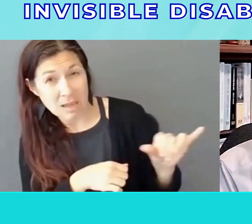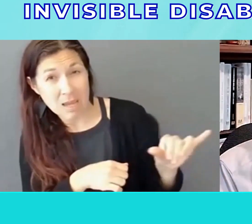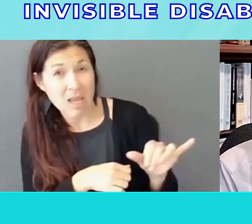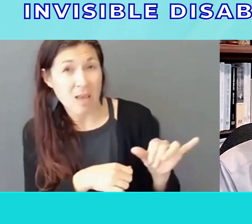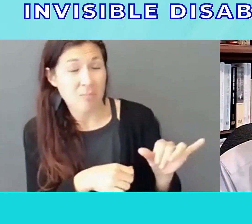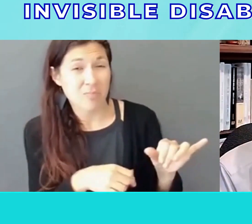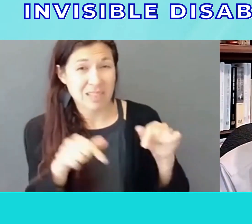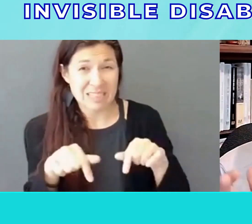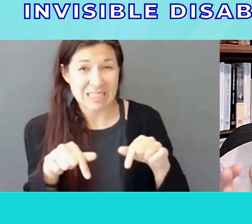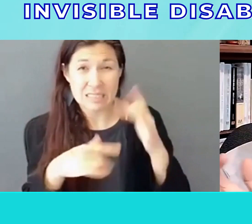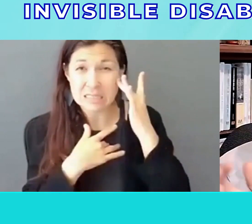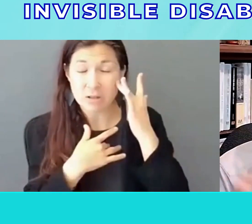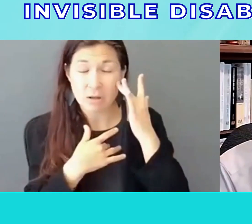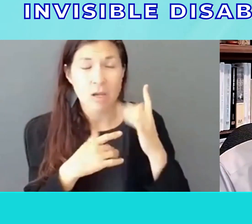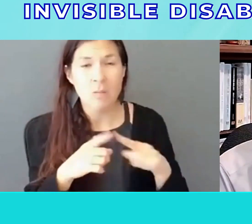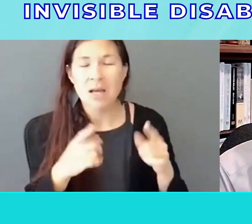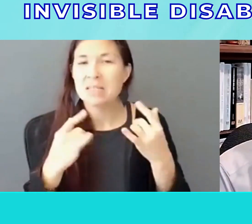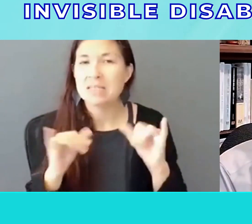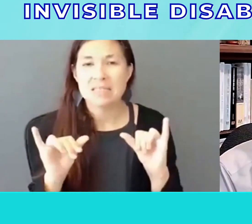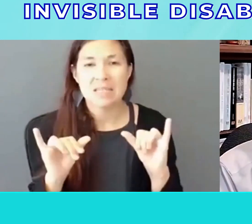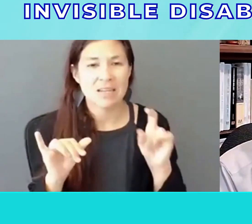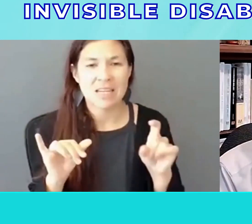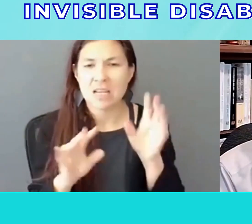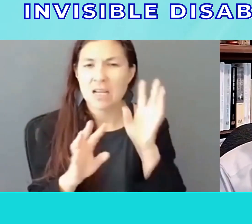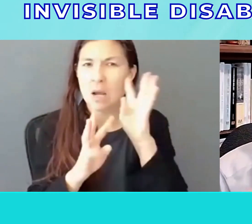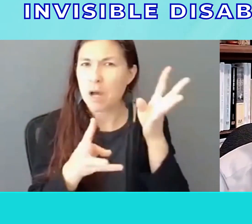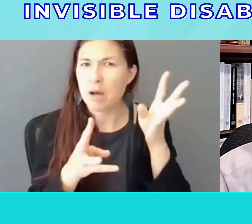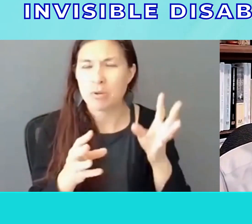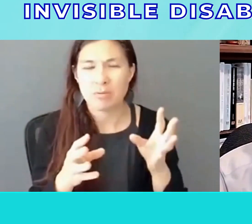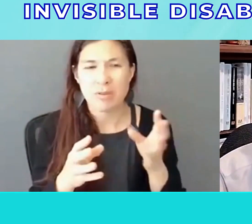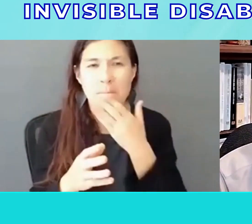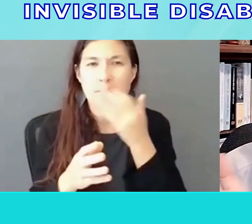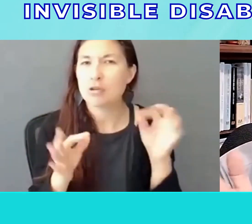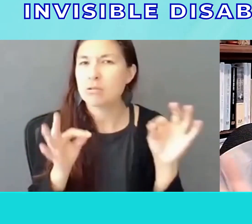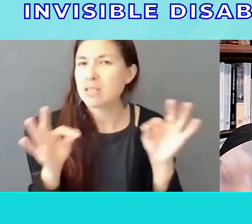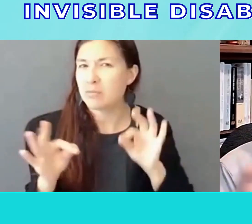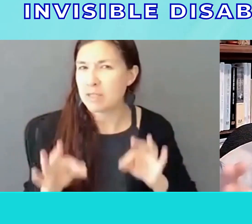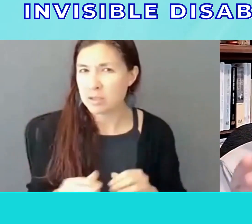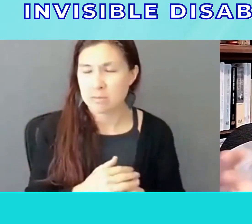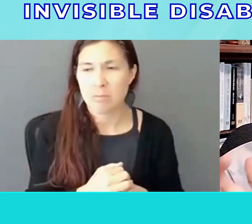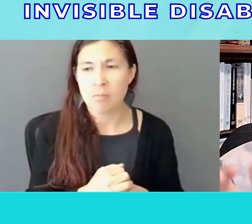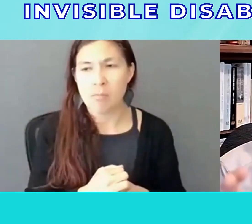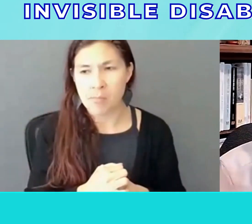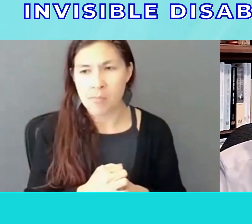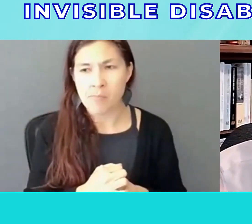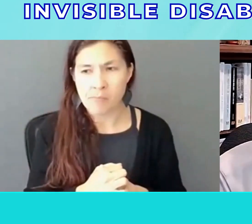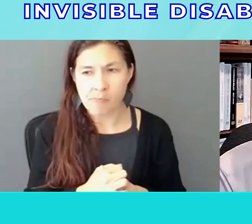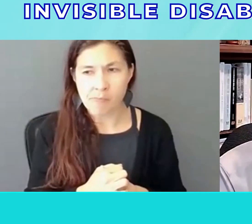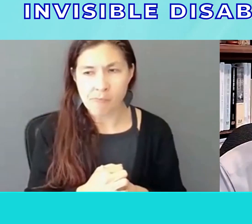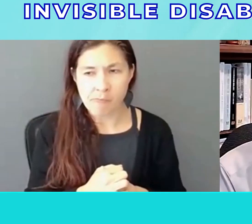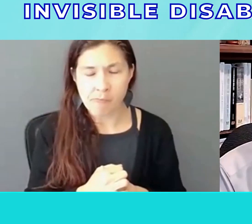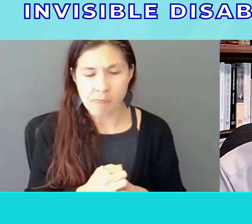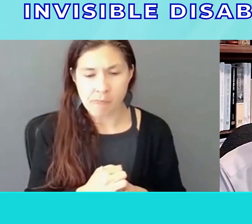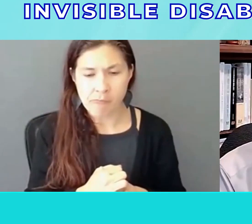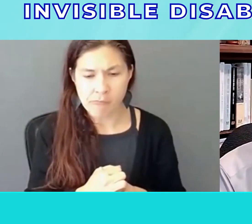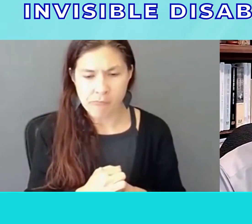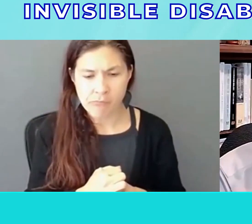get surveillance done for. And, I think that fits in with the title of